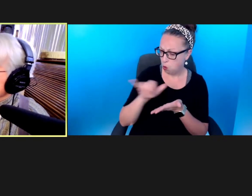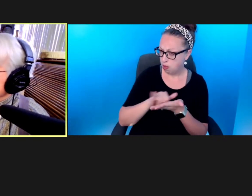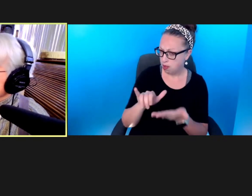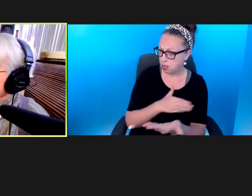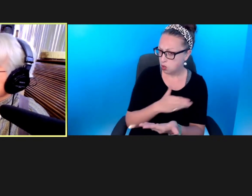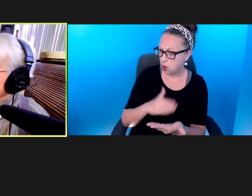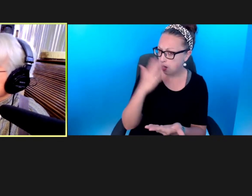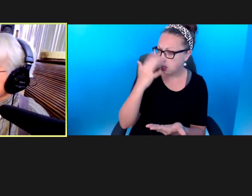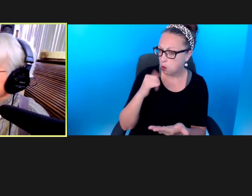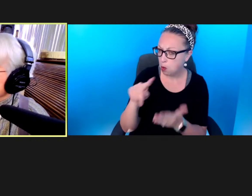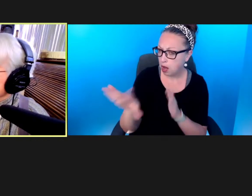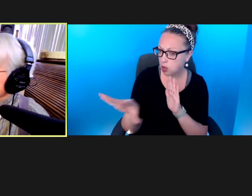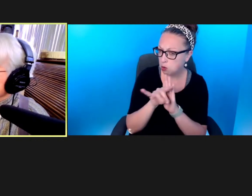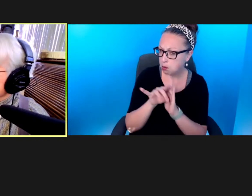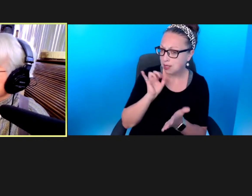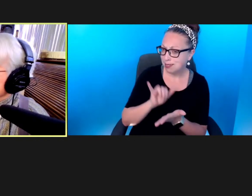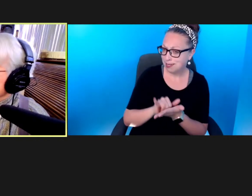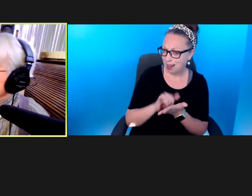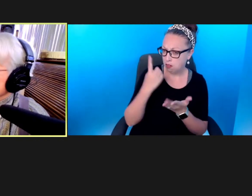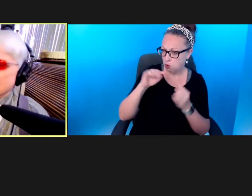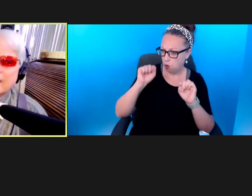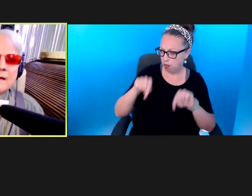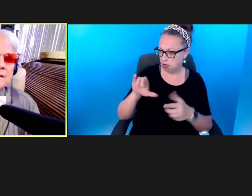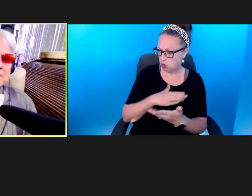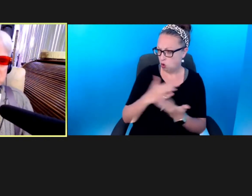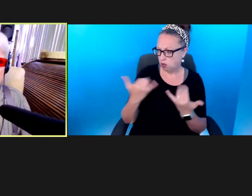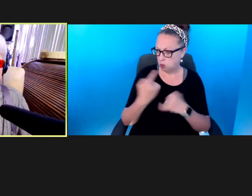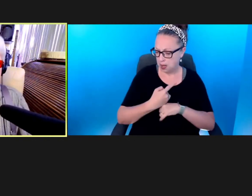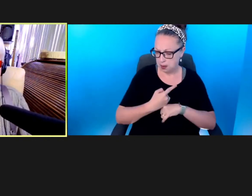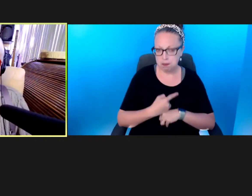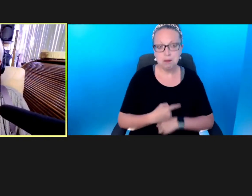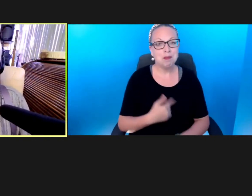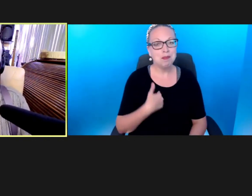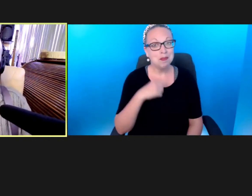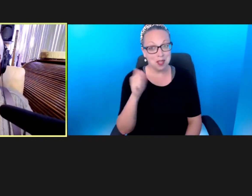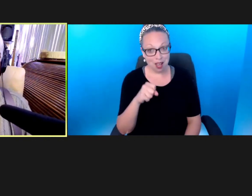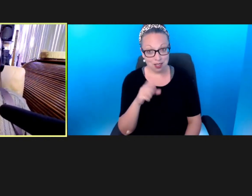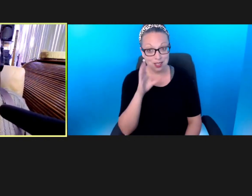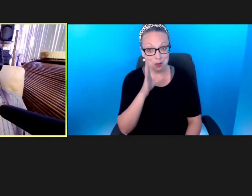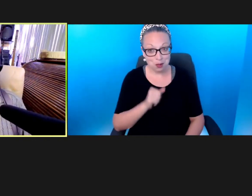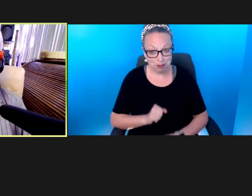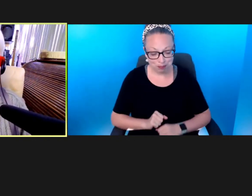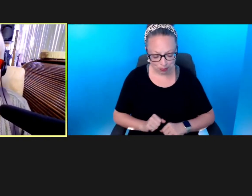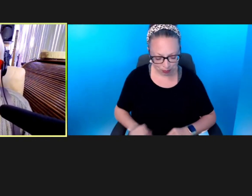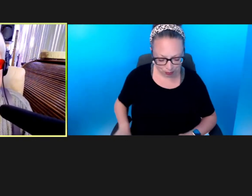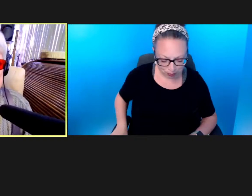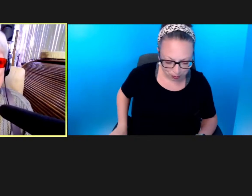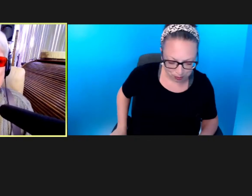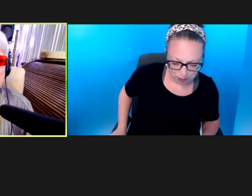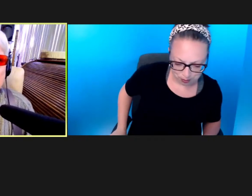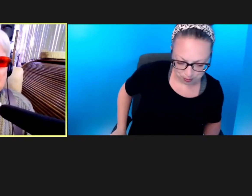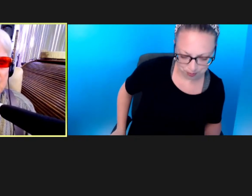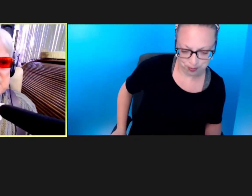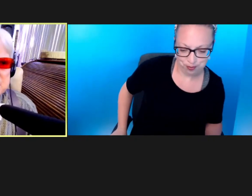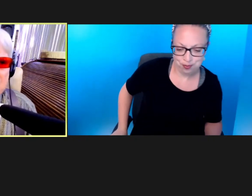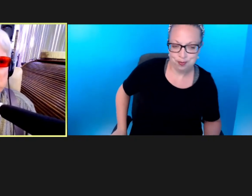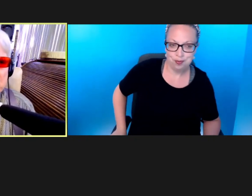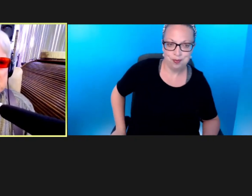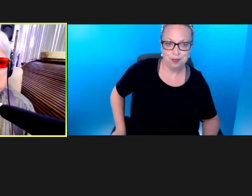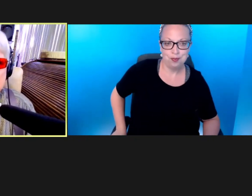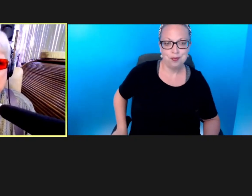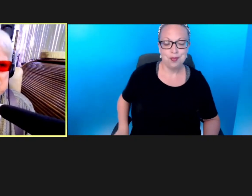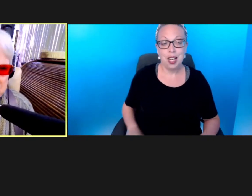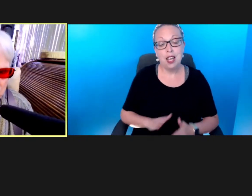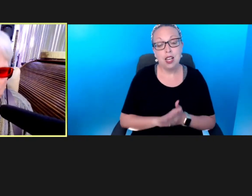you chose it to be this song today. I'll do that. I was going to finally say on that last